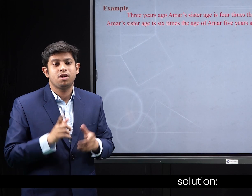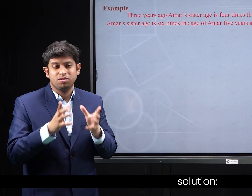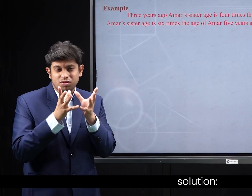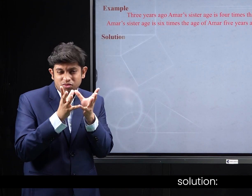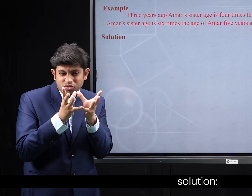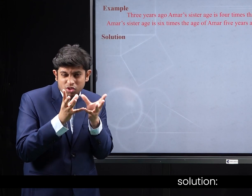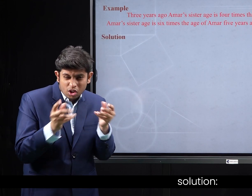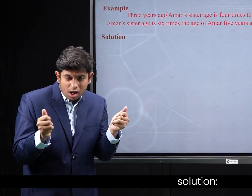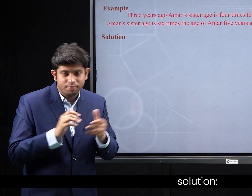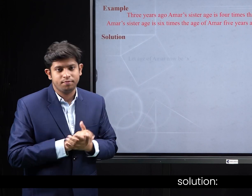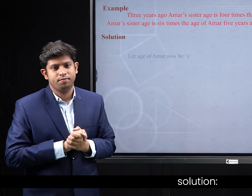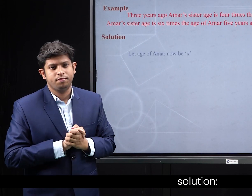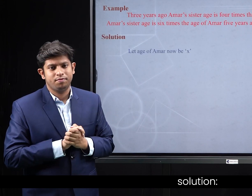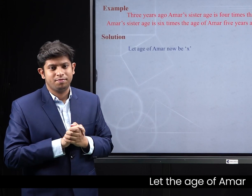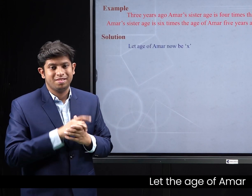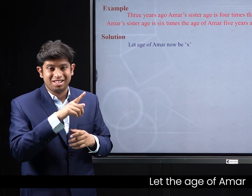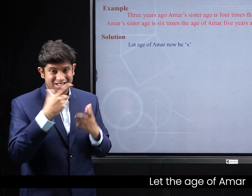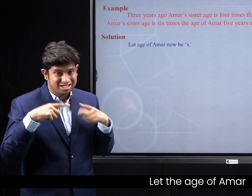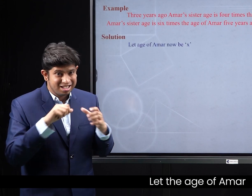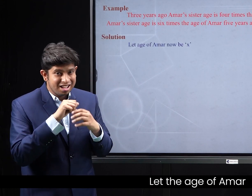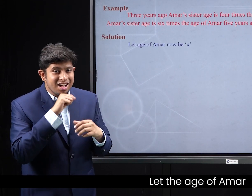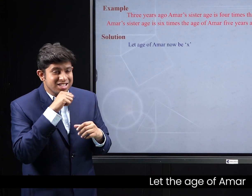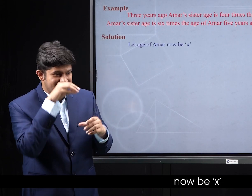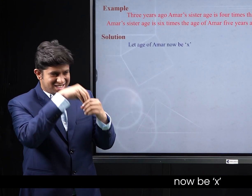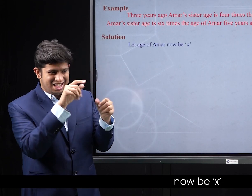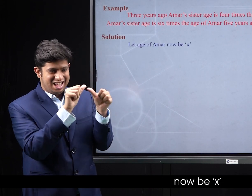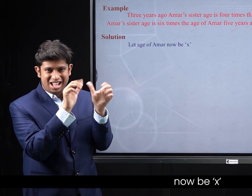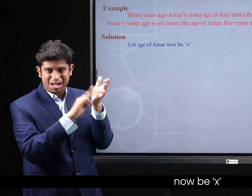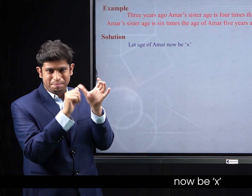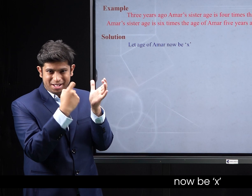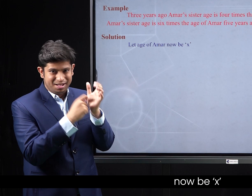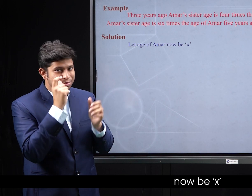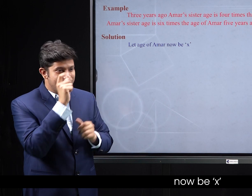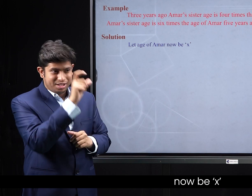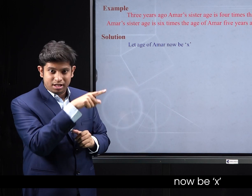Solution. Let the age of Amar now be x